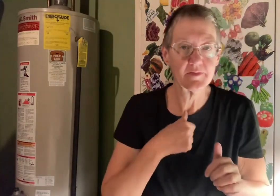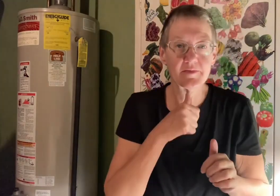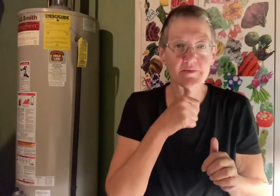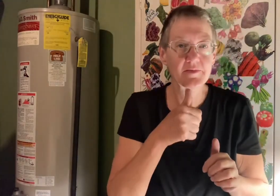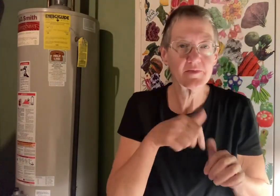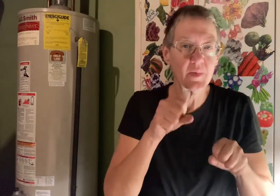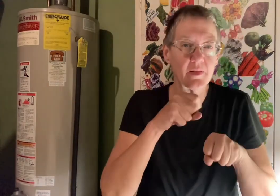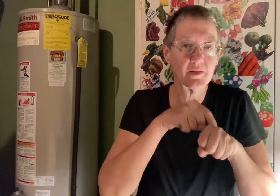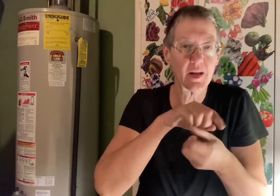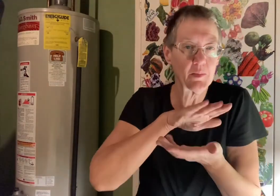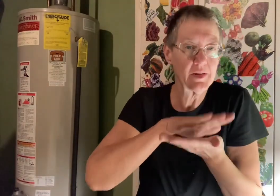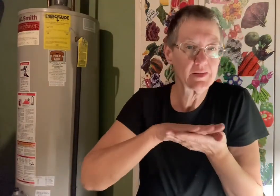I don't